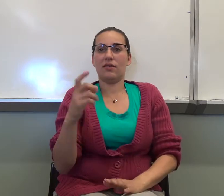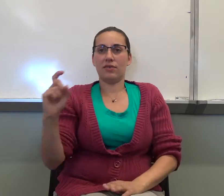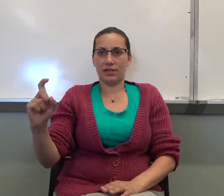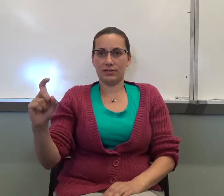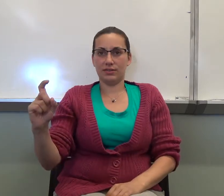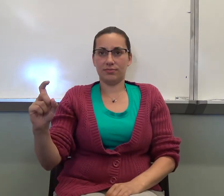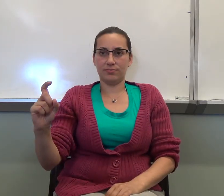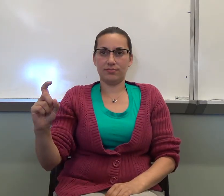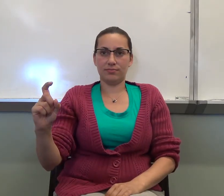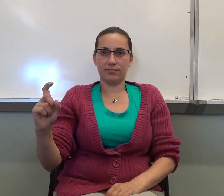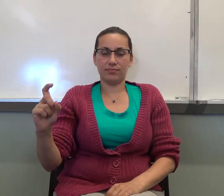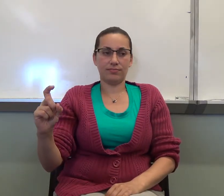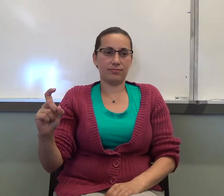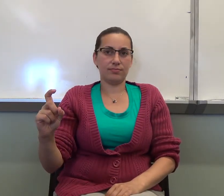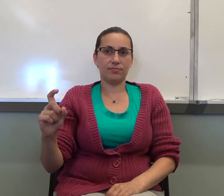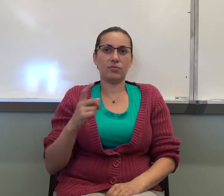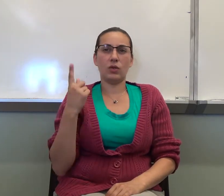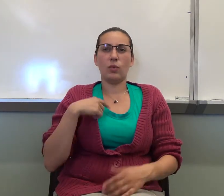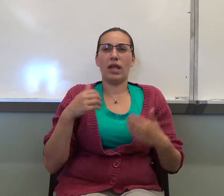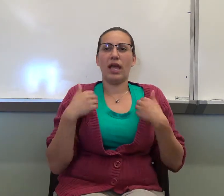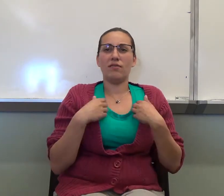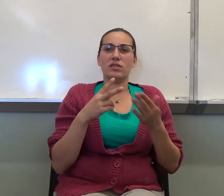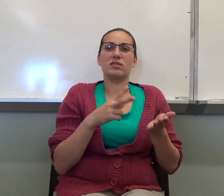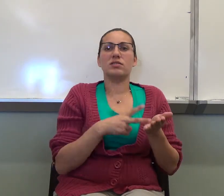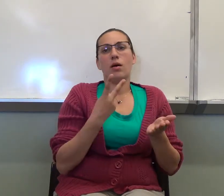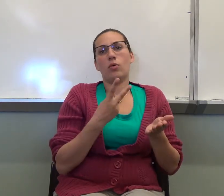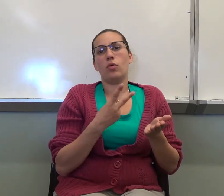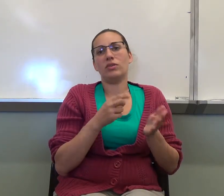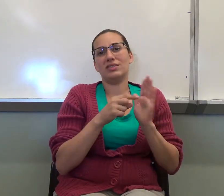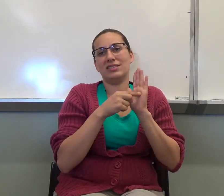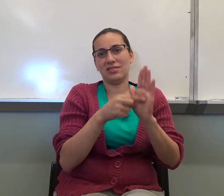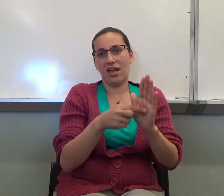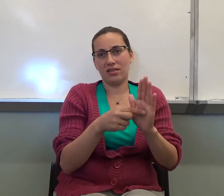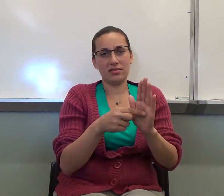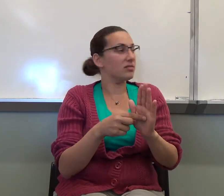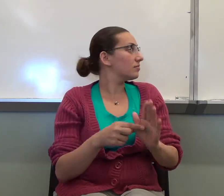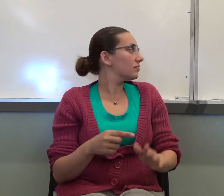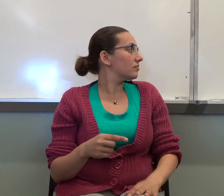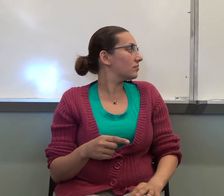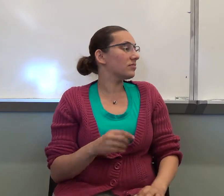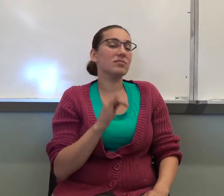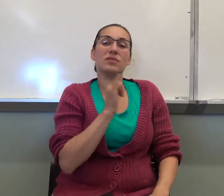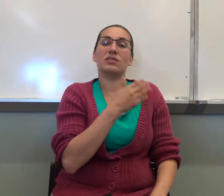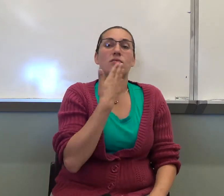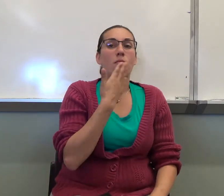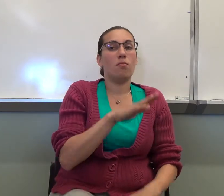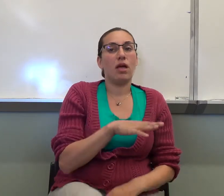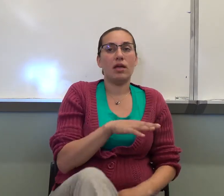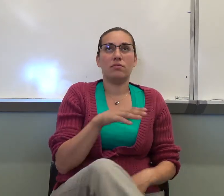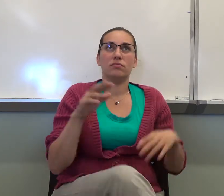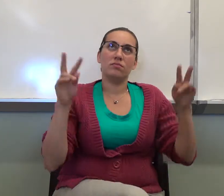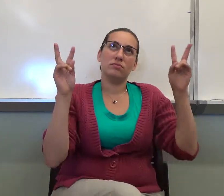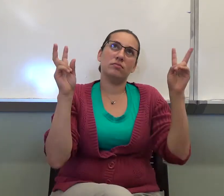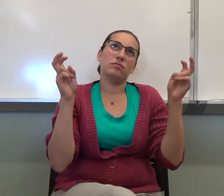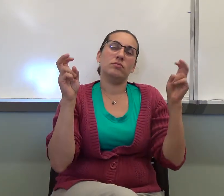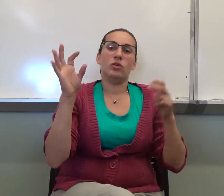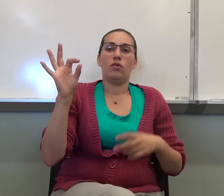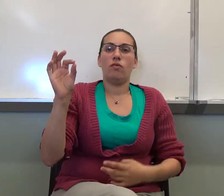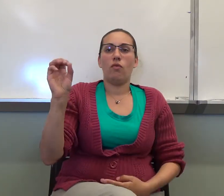problem of the double signs. That's considered bad form. And the way you get rid of that is just